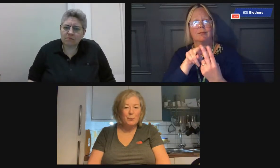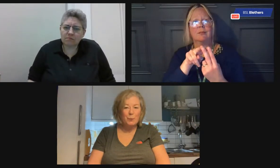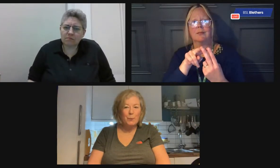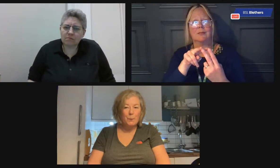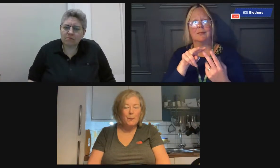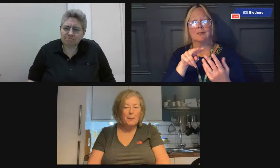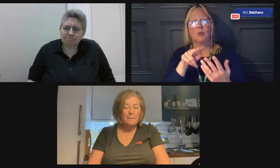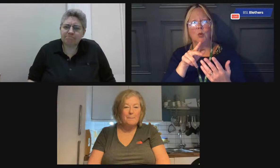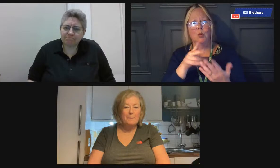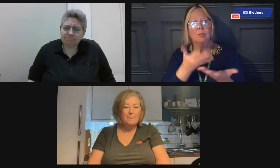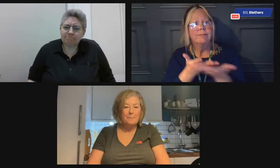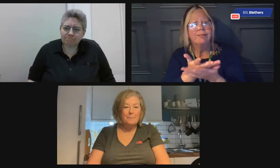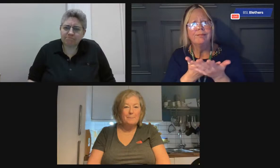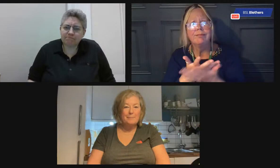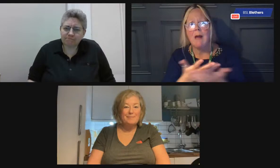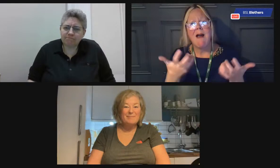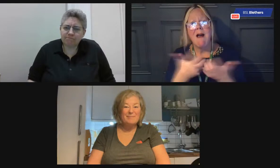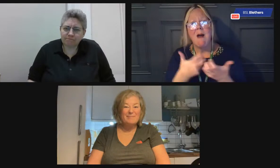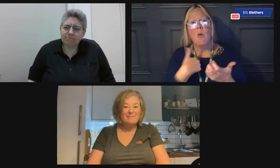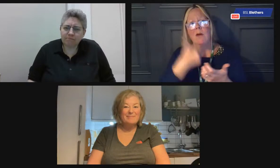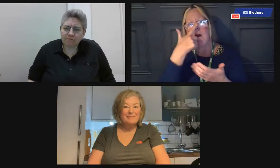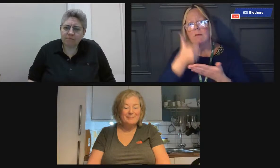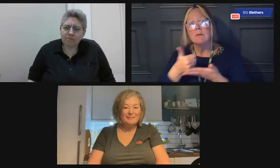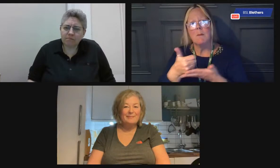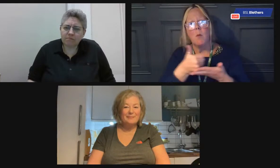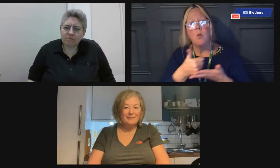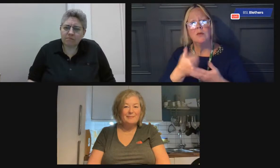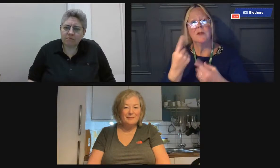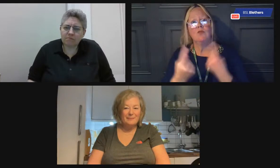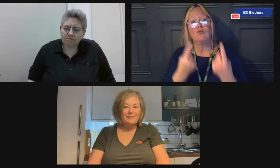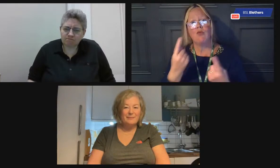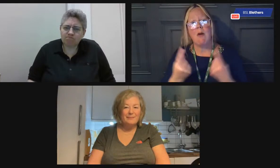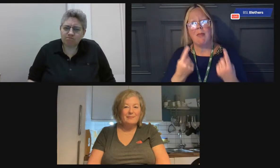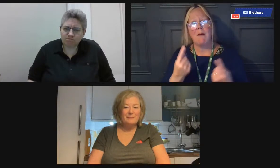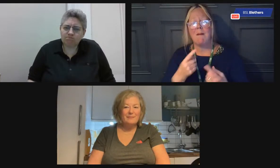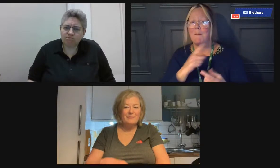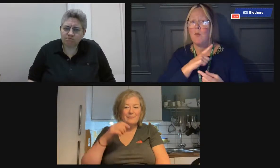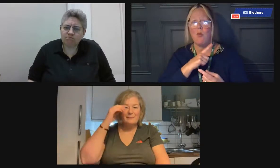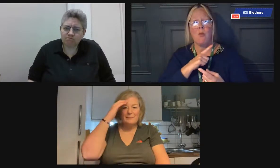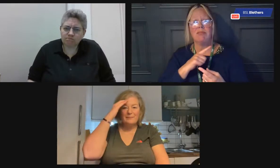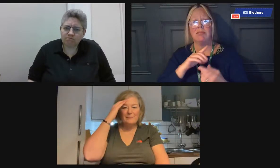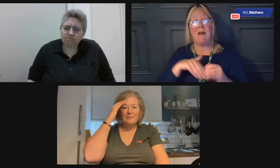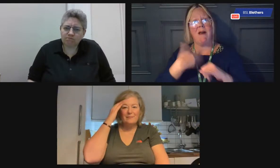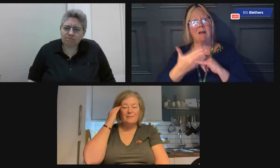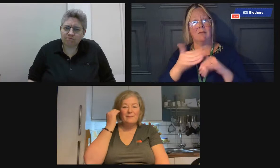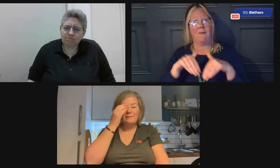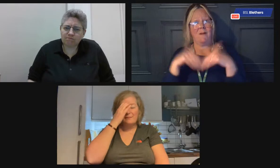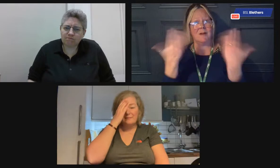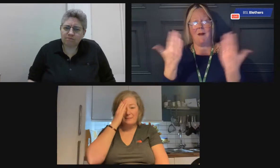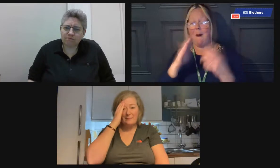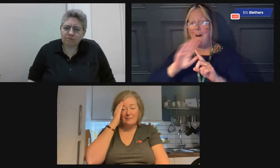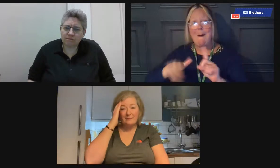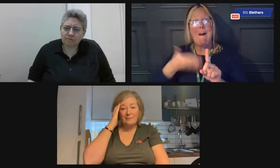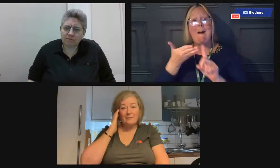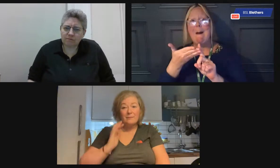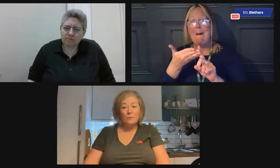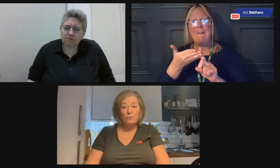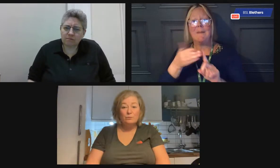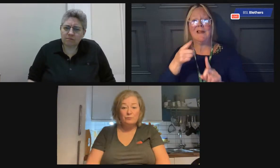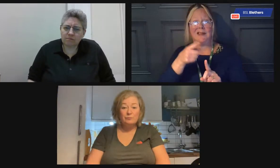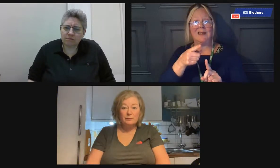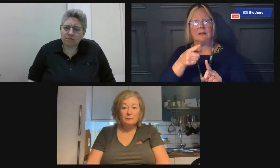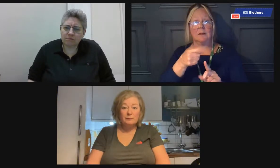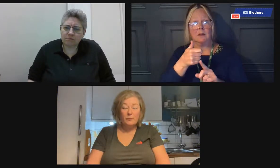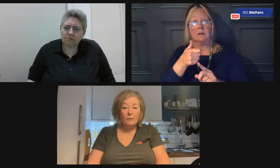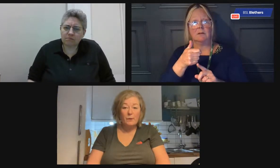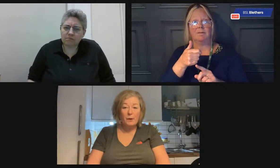I would be delighted to meet with you and chat with you about how we can support each other. Because at the end